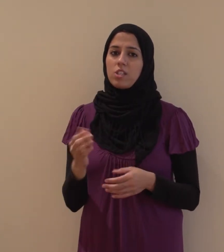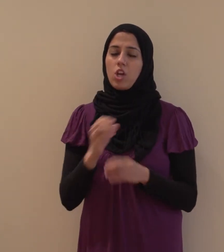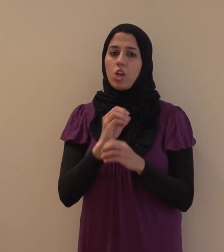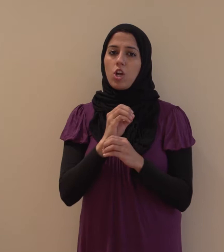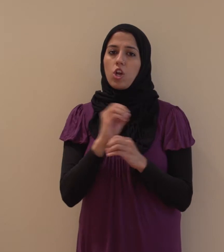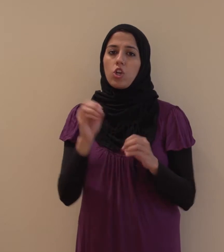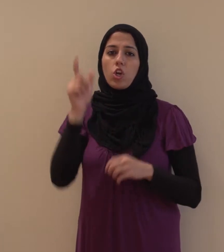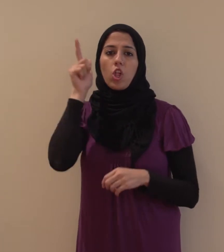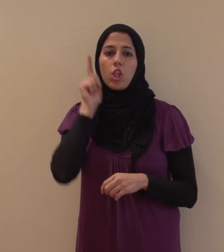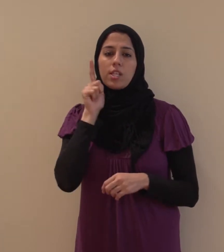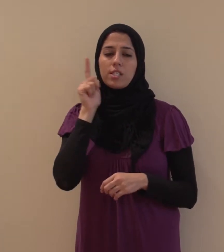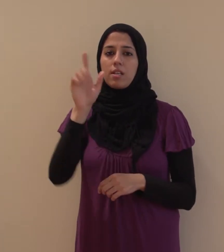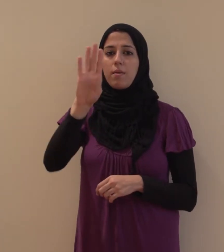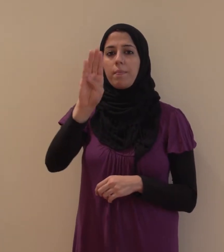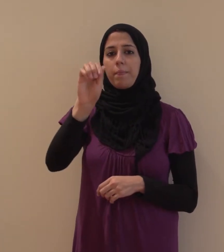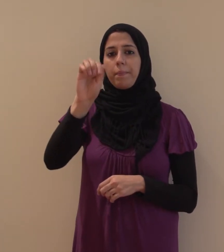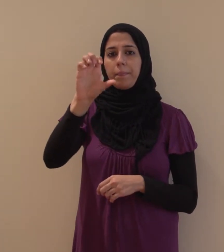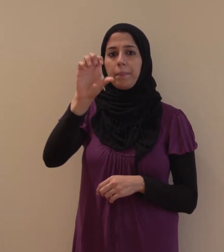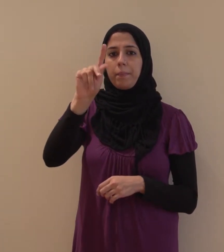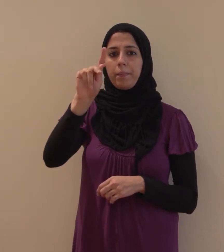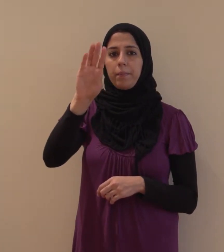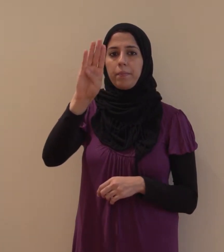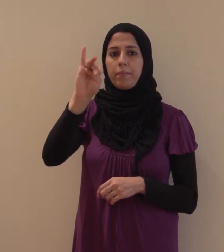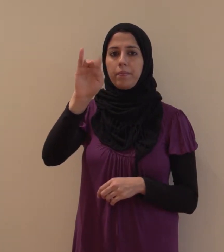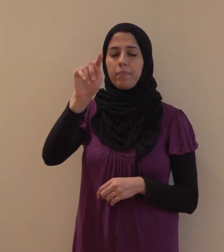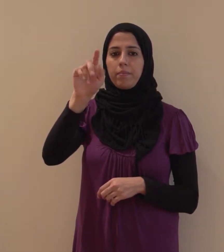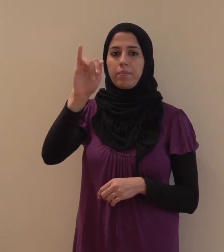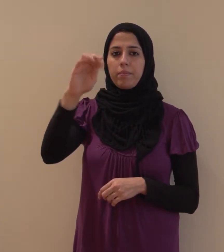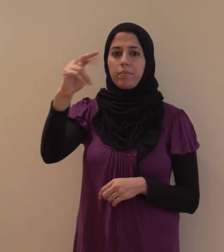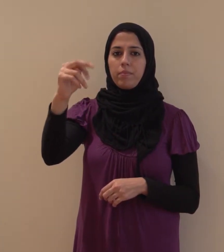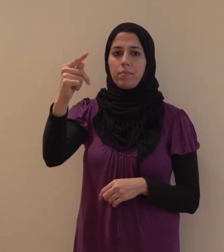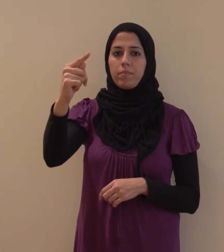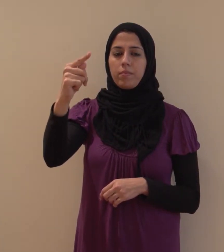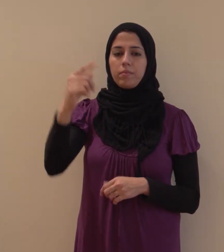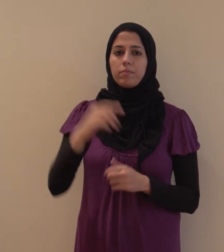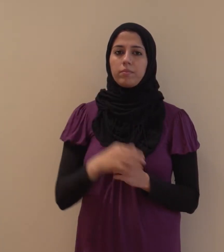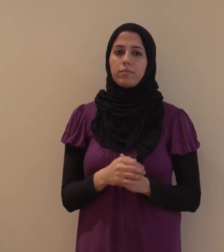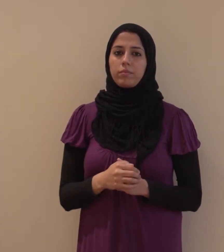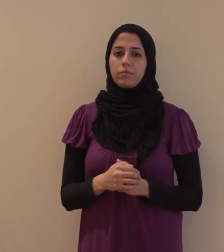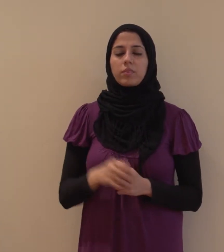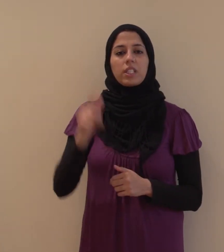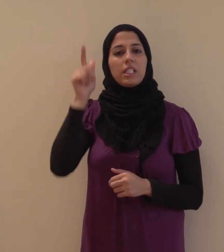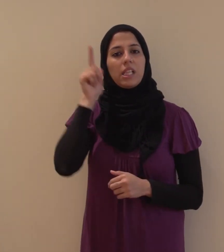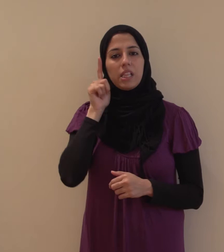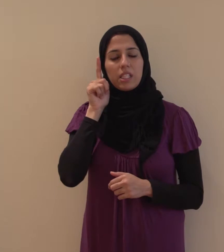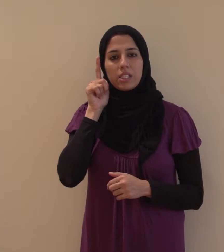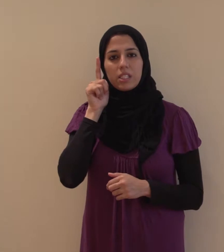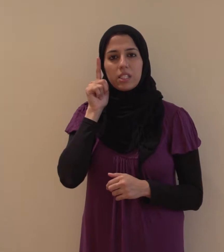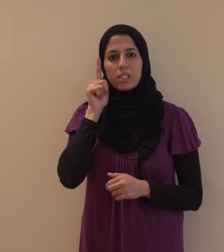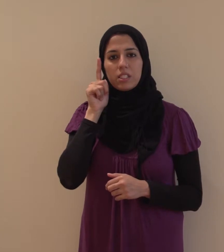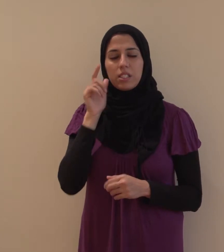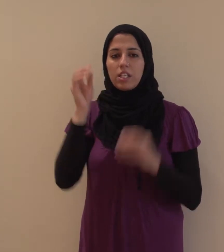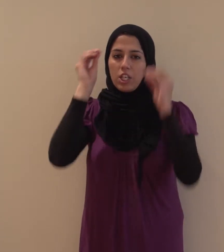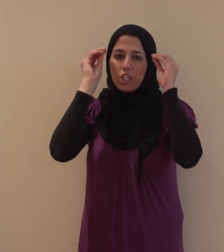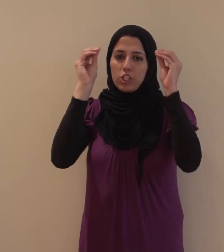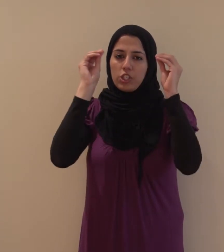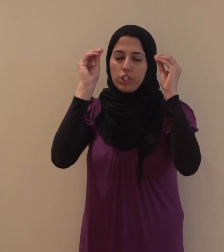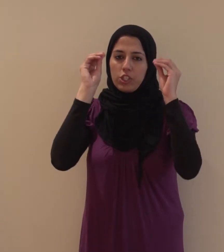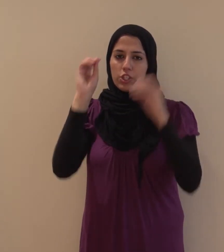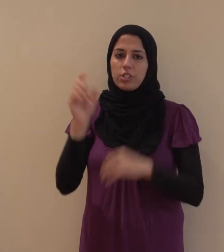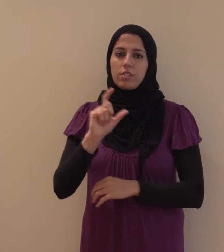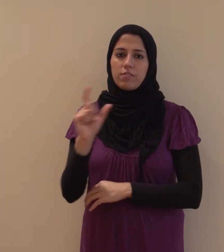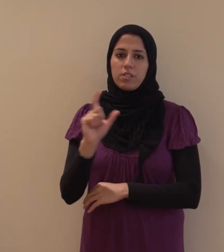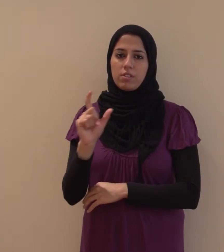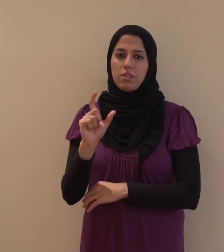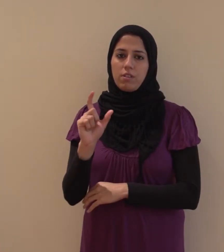listening to anything which is against Islam, against the teachings of Islam, against the sunnah of the Prophet sallallahu alaihi wasallam. Our